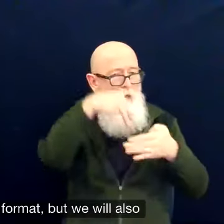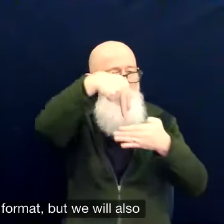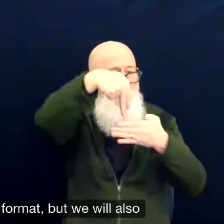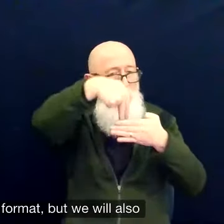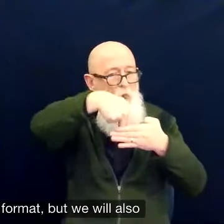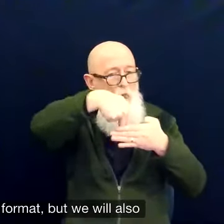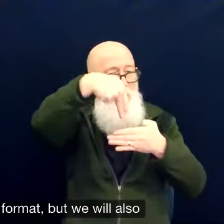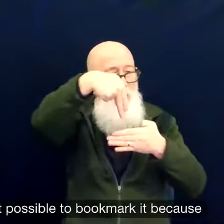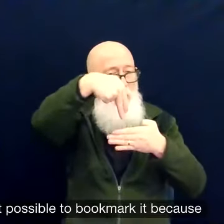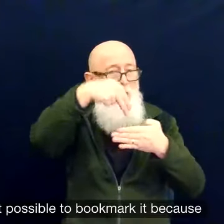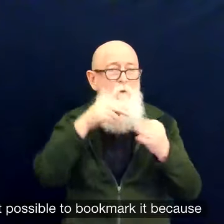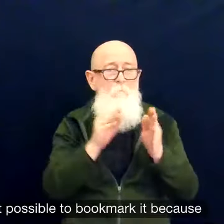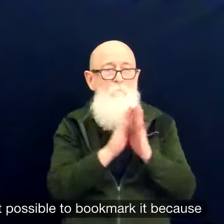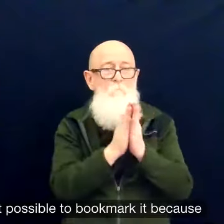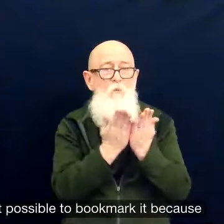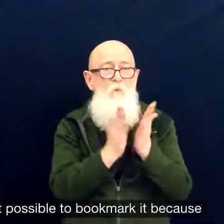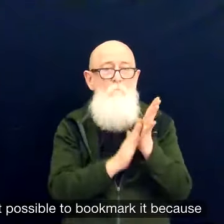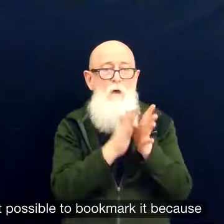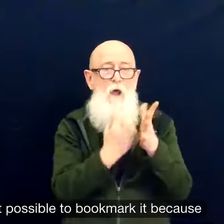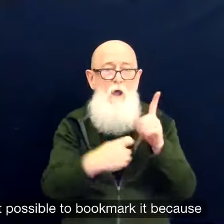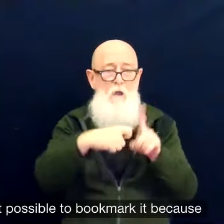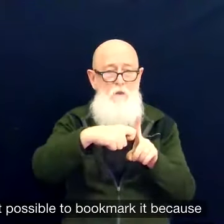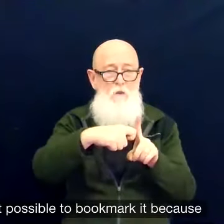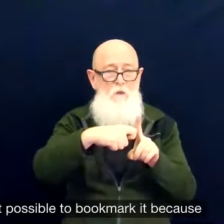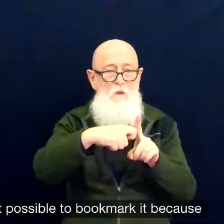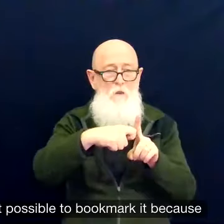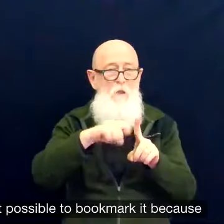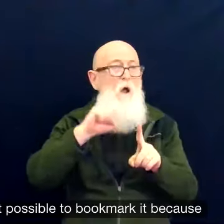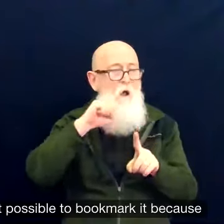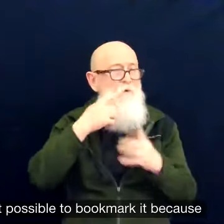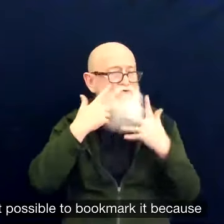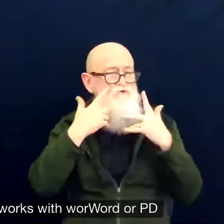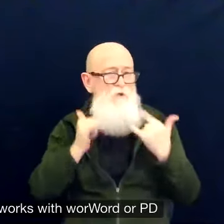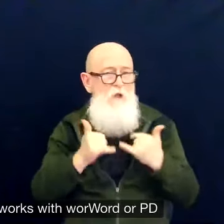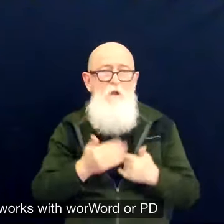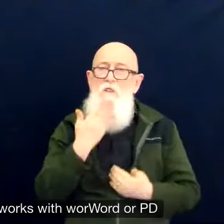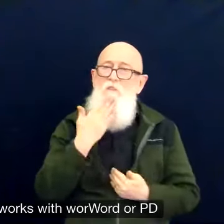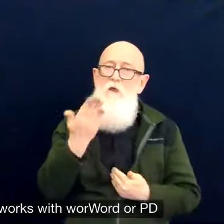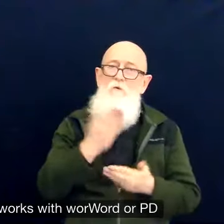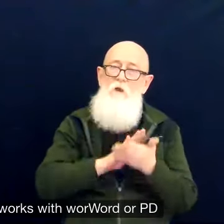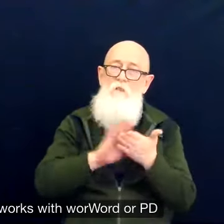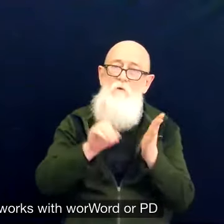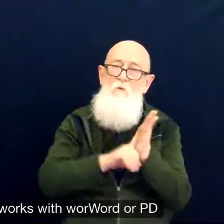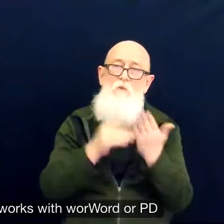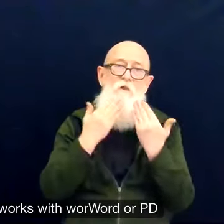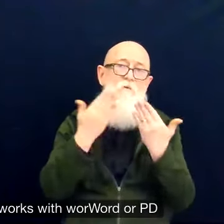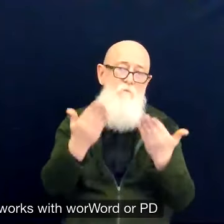that works with Word or PDF. I'll look into that, Heather, but it's a really good point. Thank you.